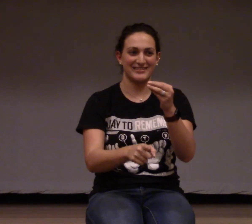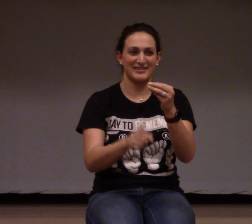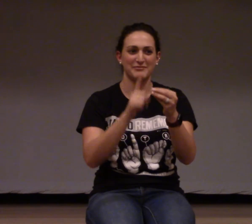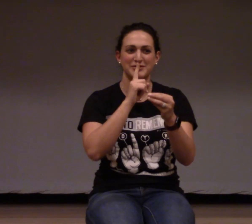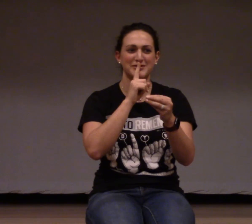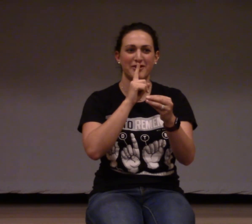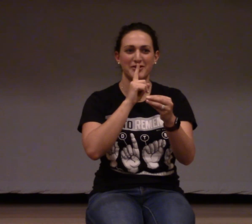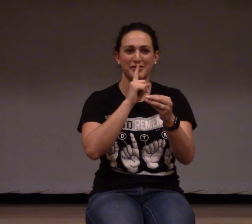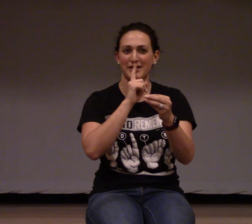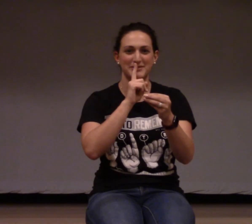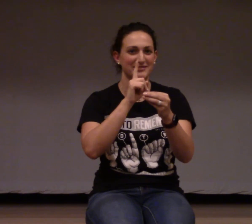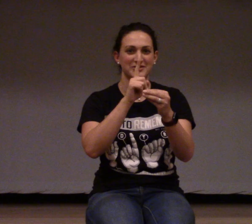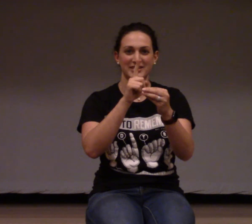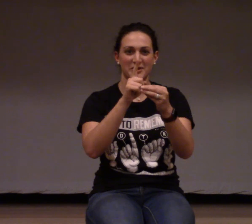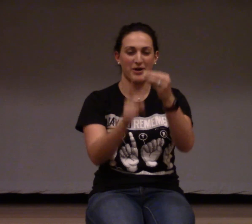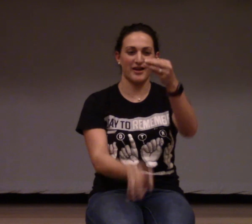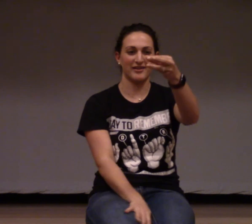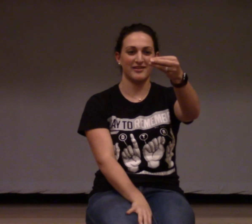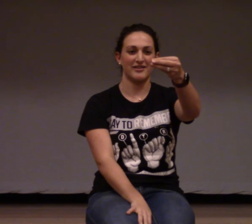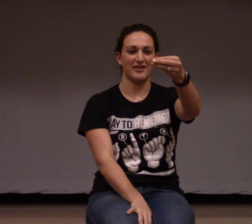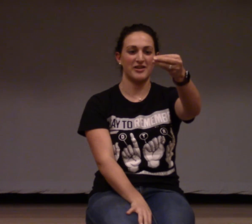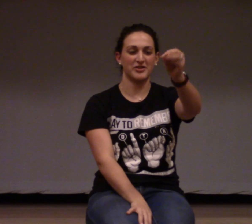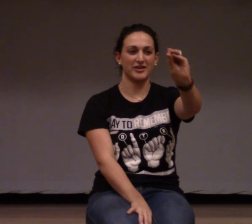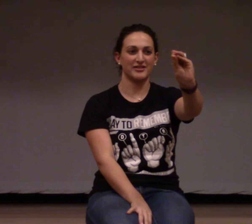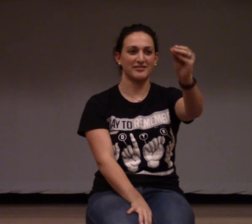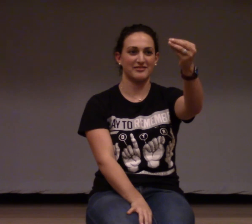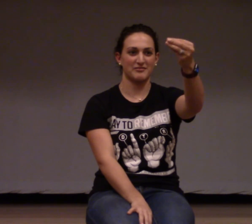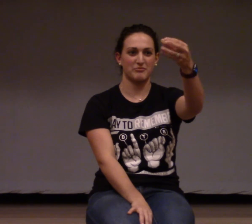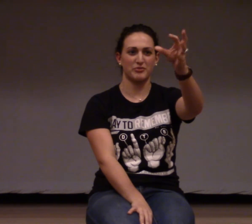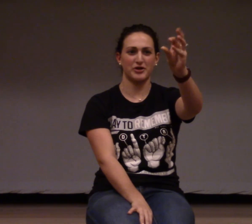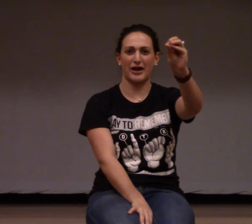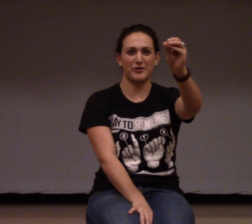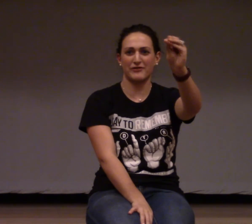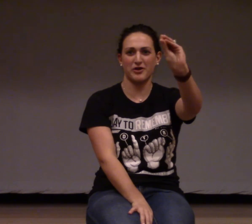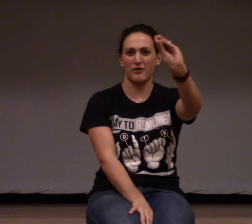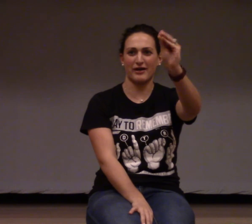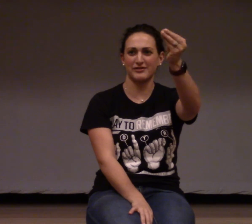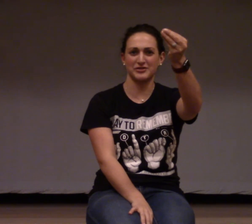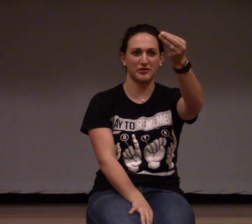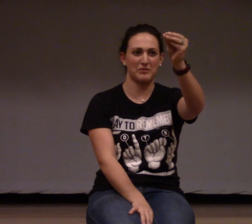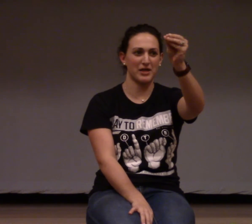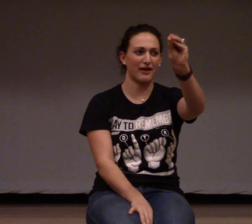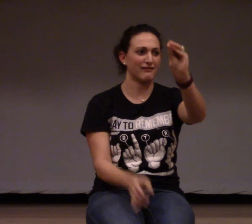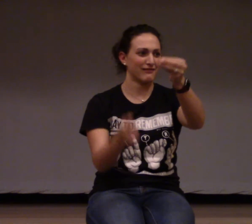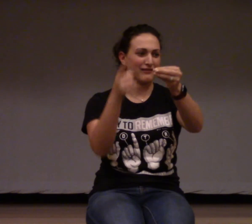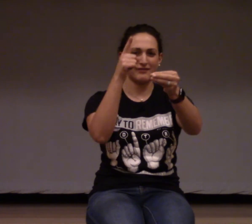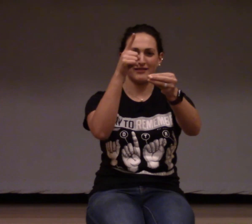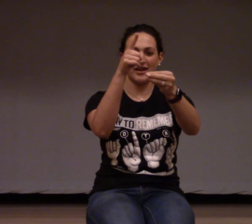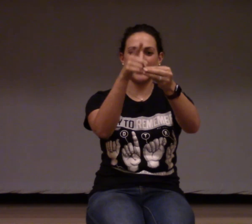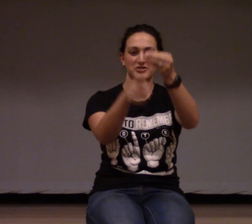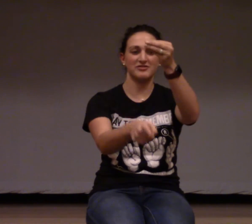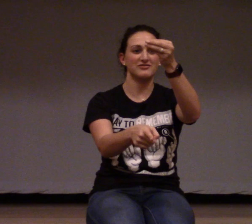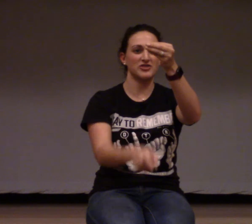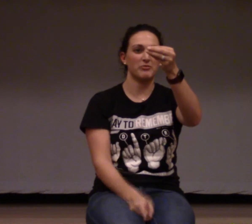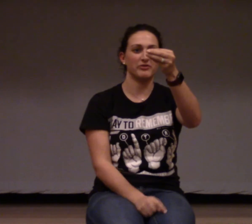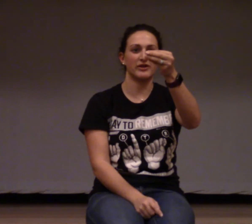Yep, so you start at your lips. Couldn't tell you why. You're going to put your, I don't even know how to describe that. And then you chop your fingers